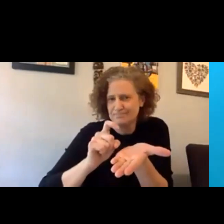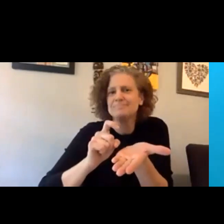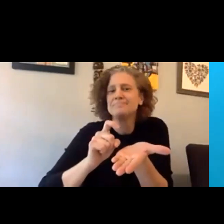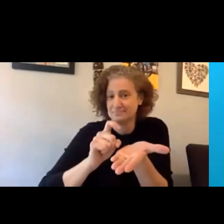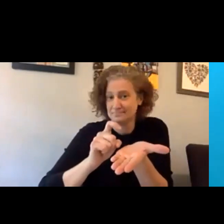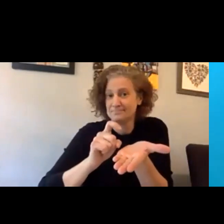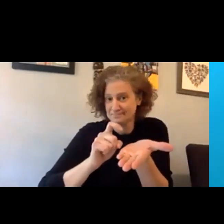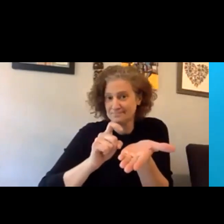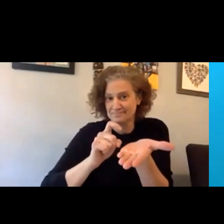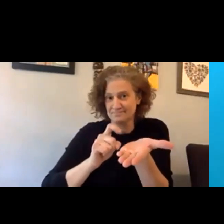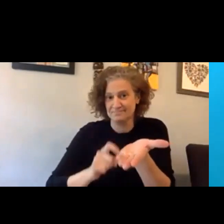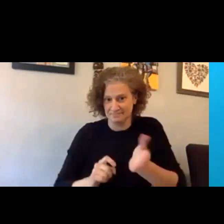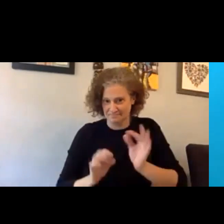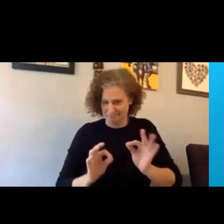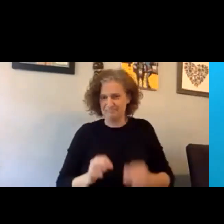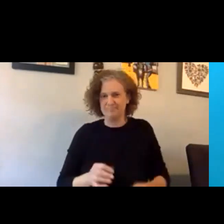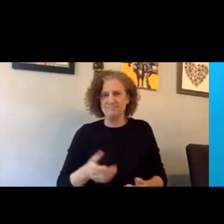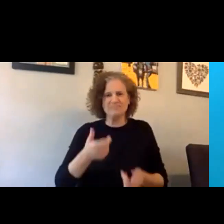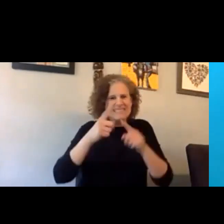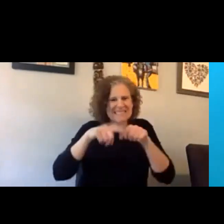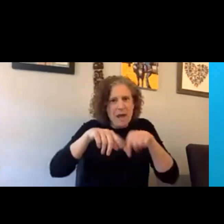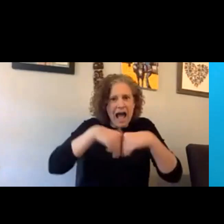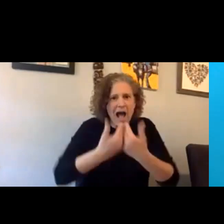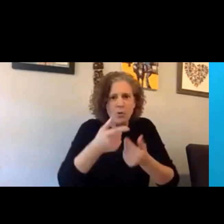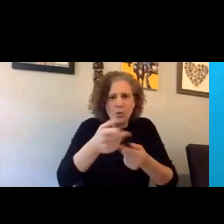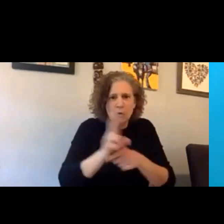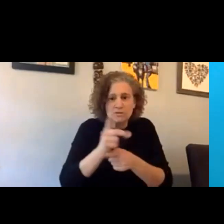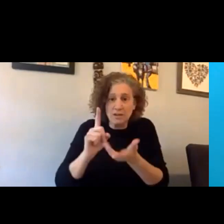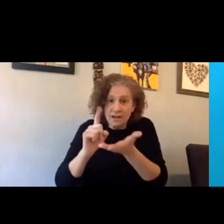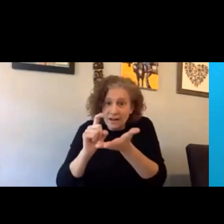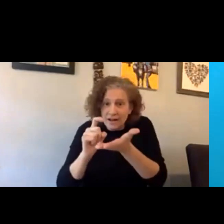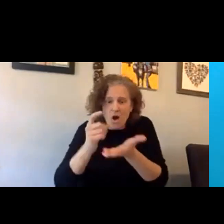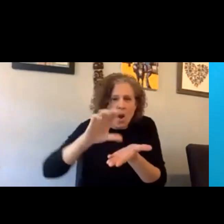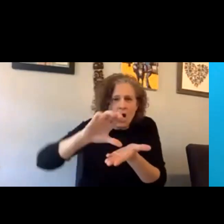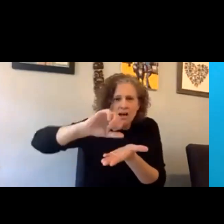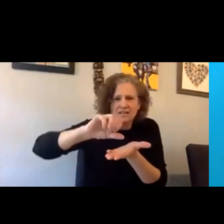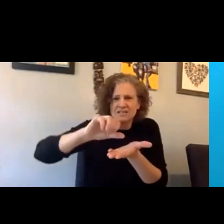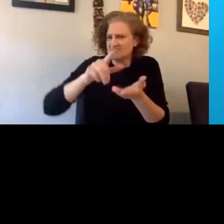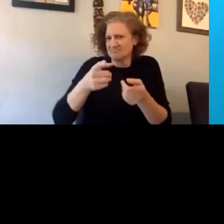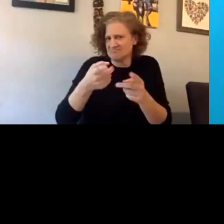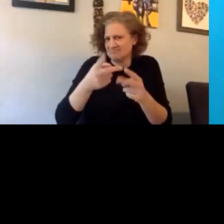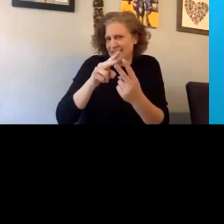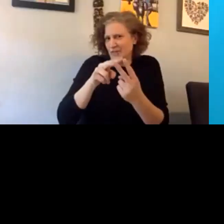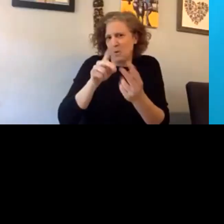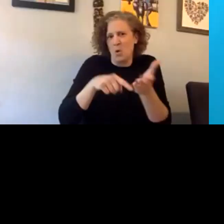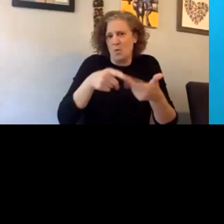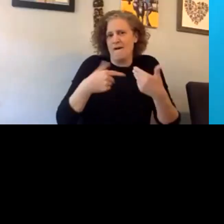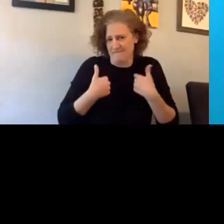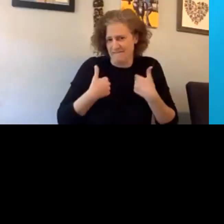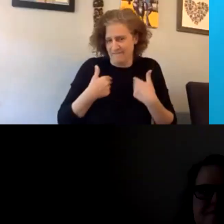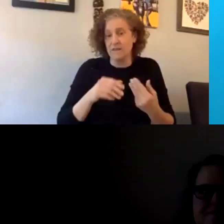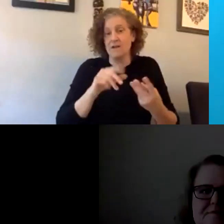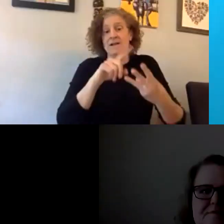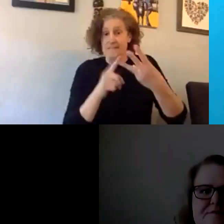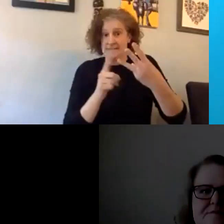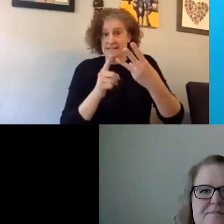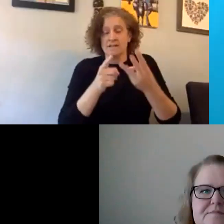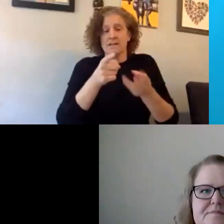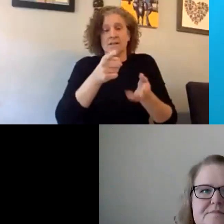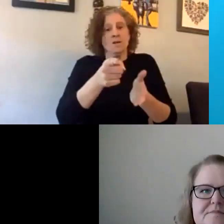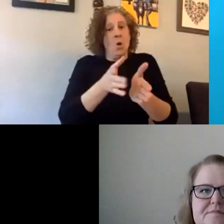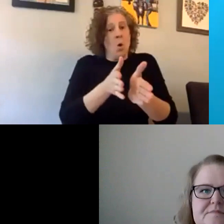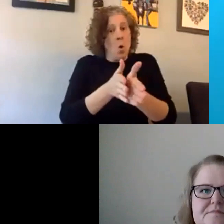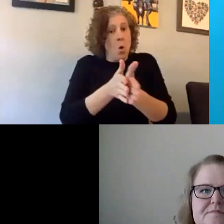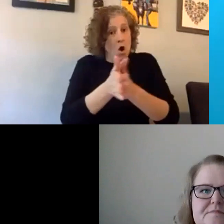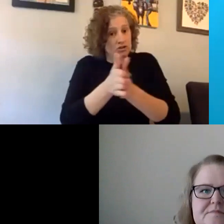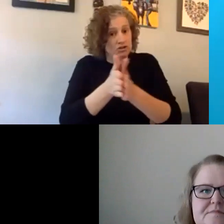So let me see you move your mouth like this, like you're pumping it. Add that puff. It depends on what you use. Do you squeeze or do you use a pump? It depends on what you have